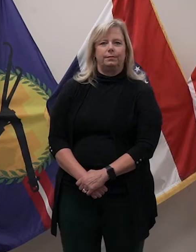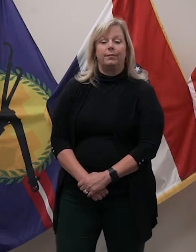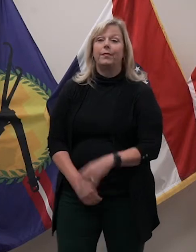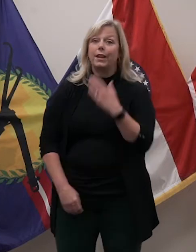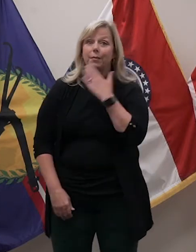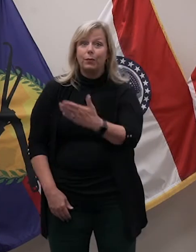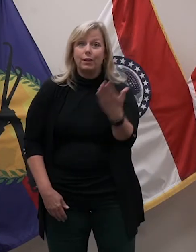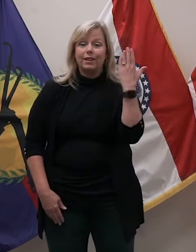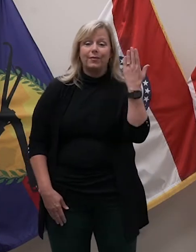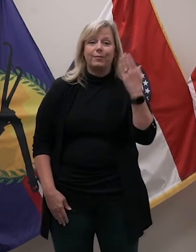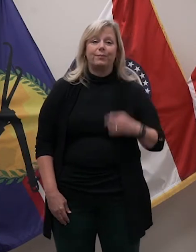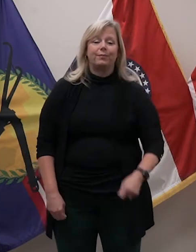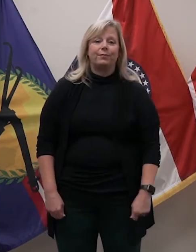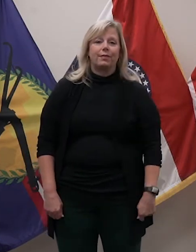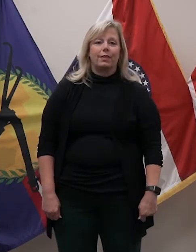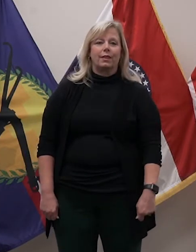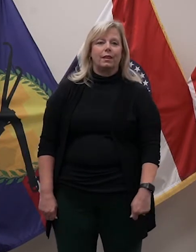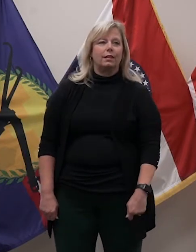Good morning.